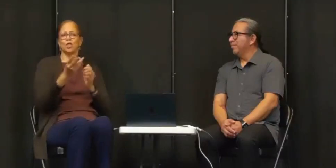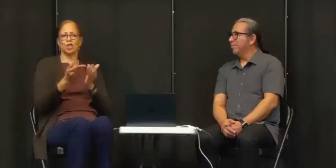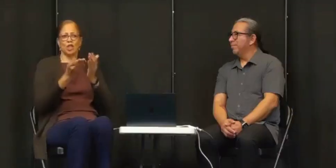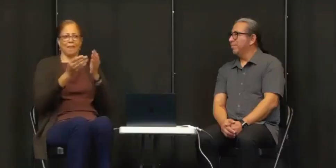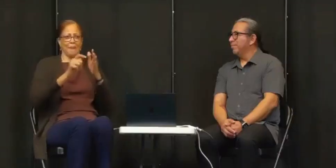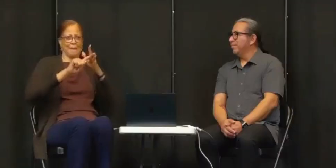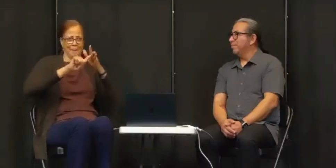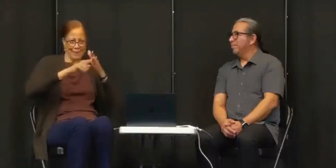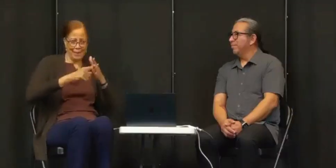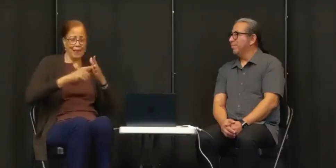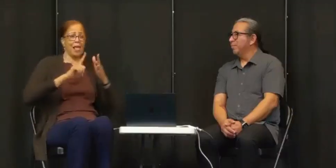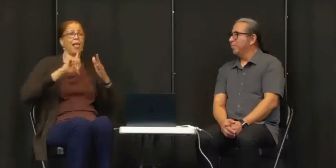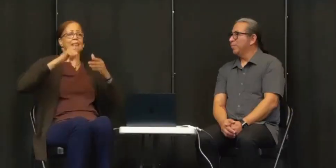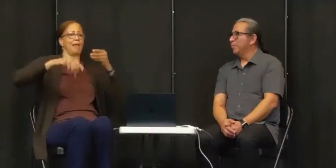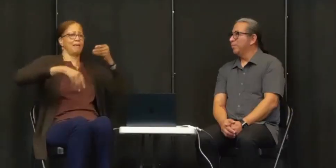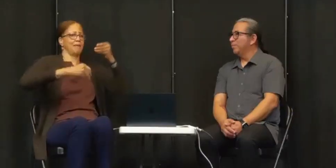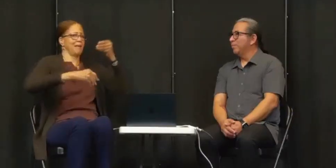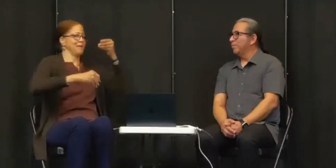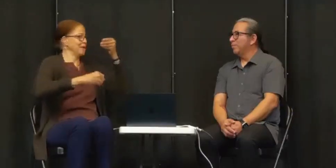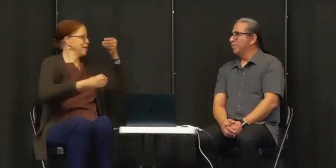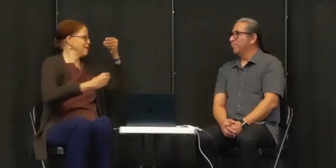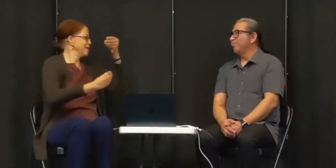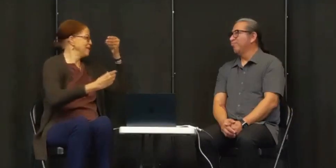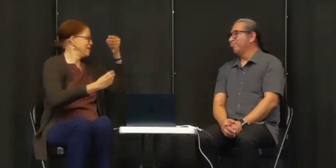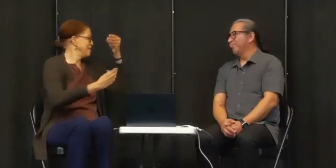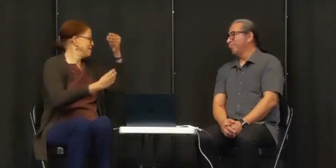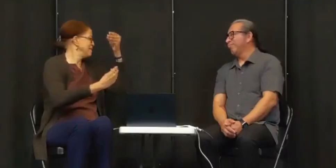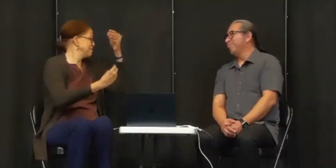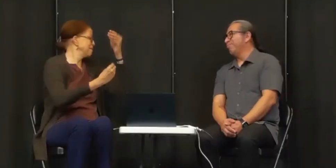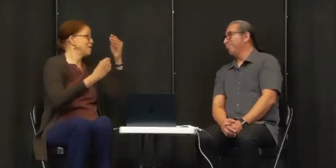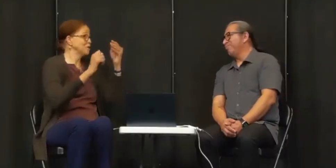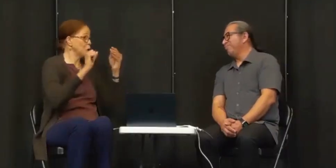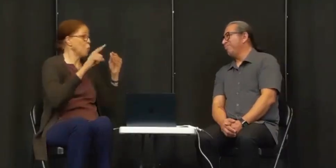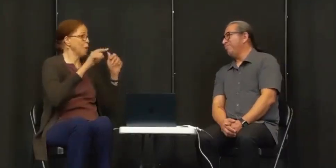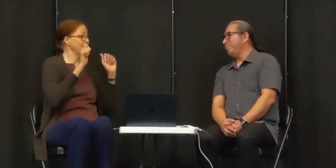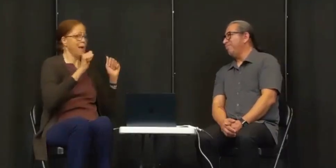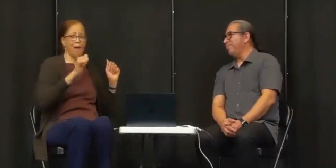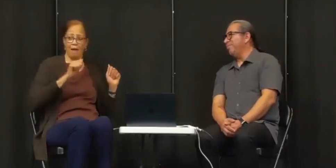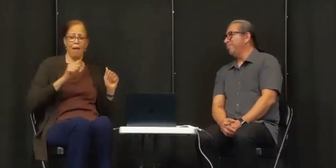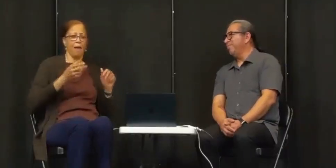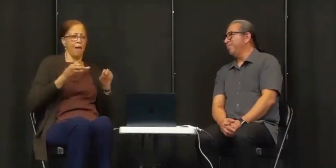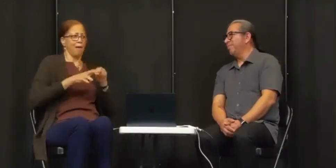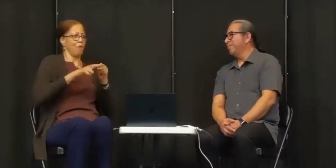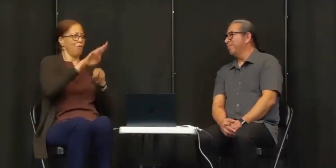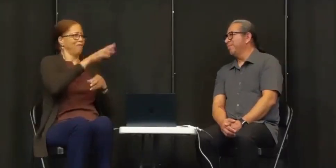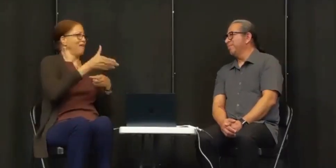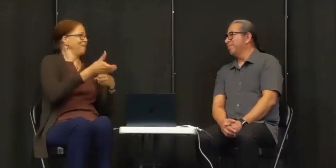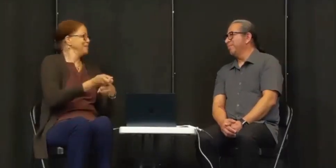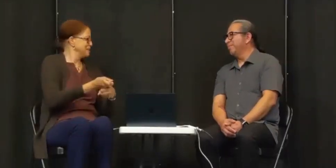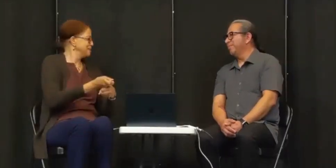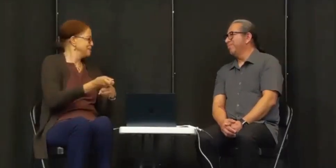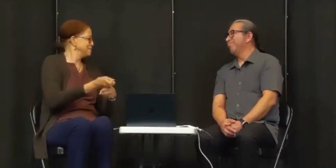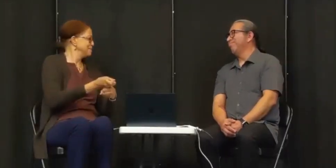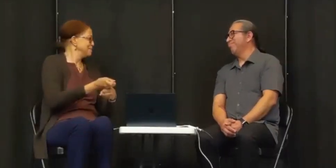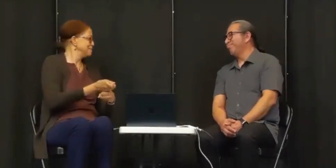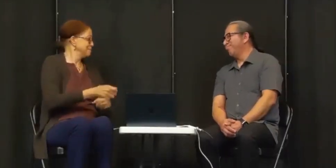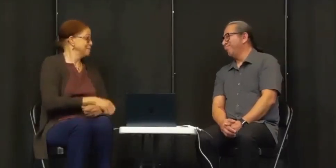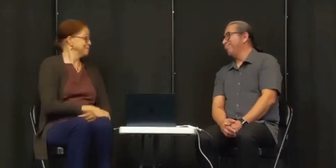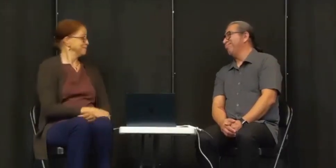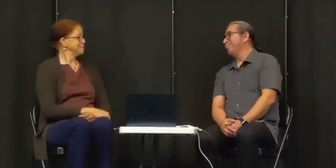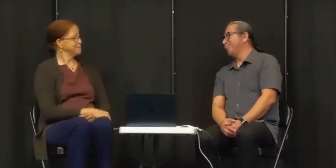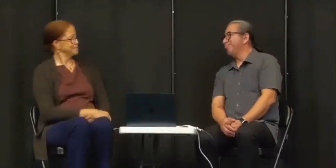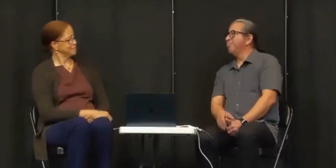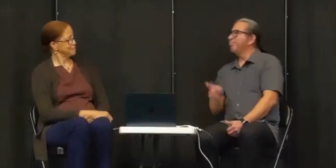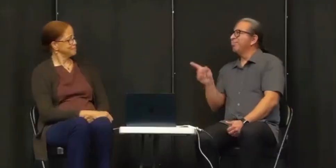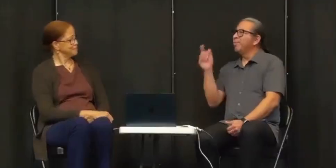make it more casual with a few suggestions at the beginning, and then add as you go, right? As they incorporate these things over time. And build up